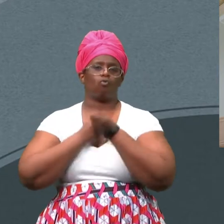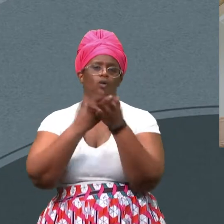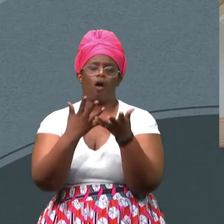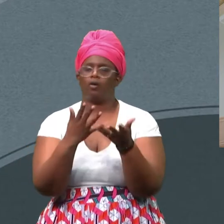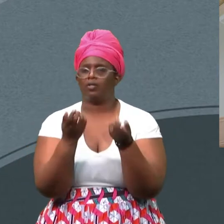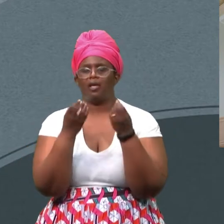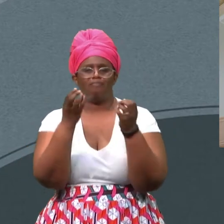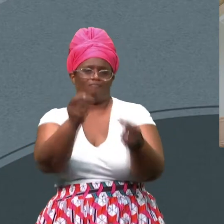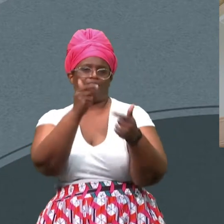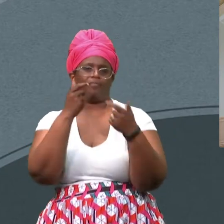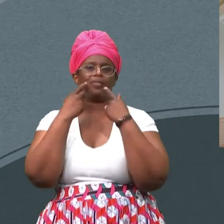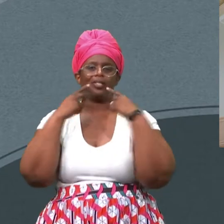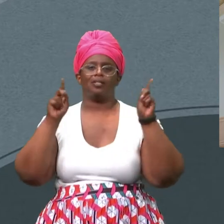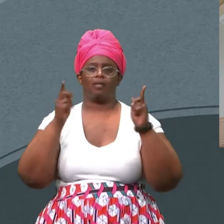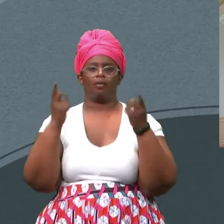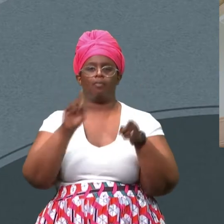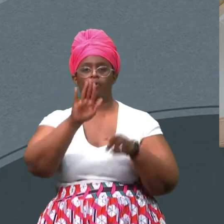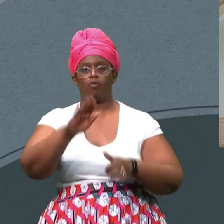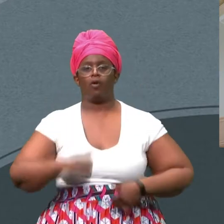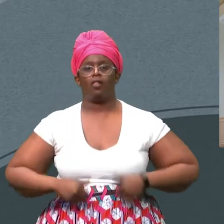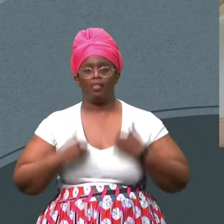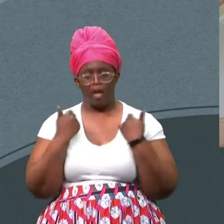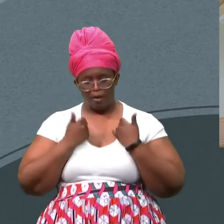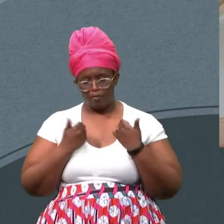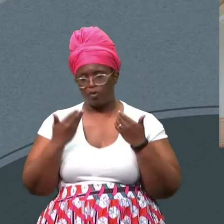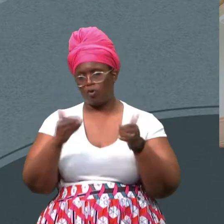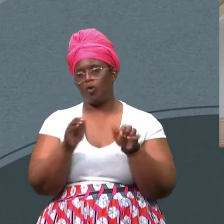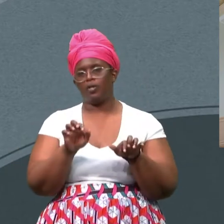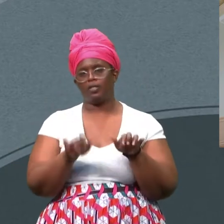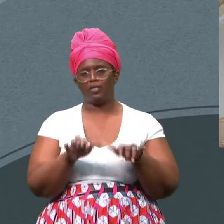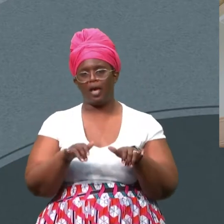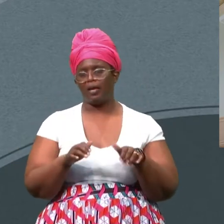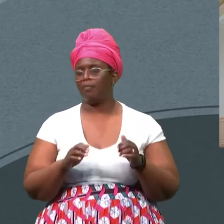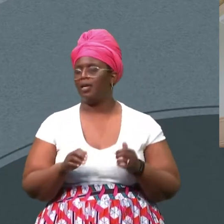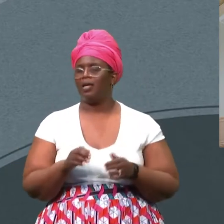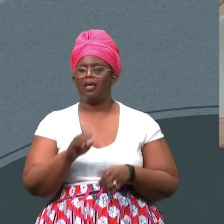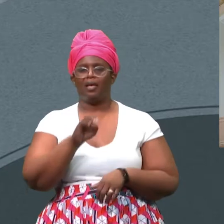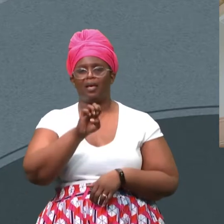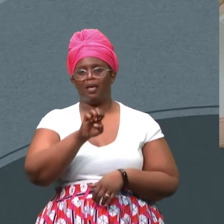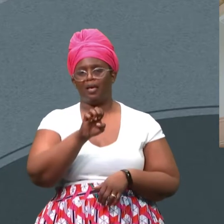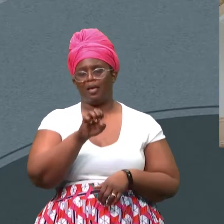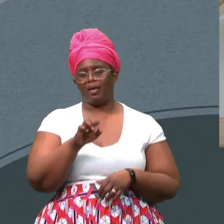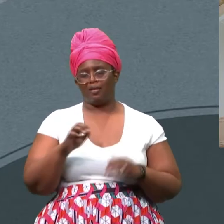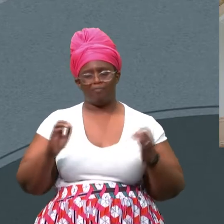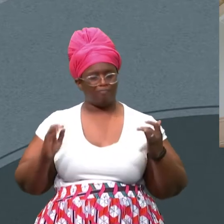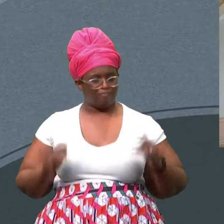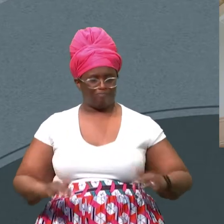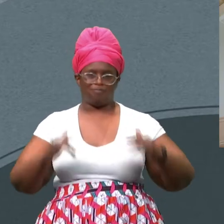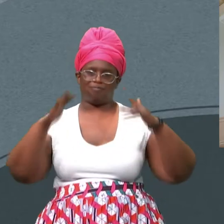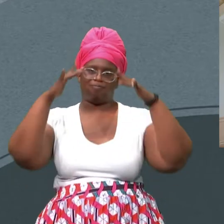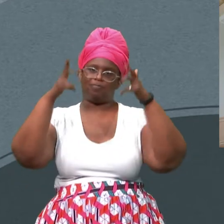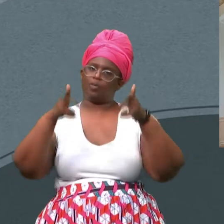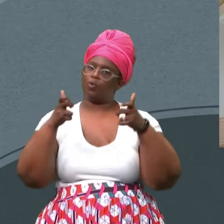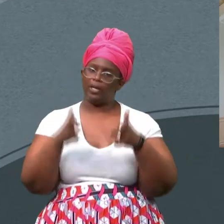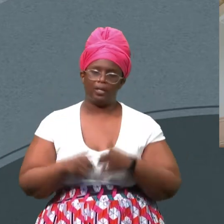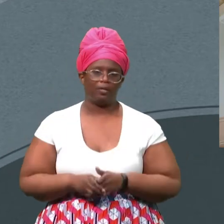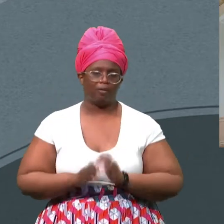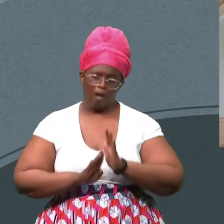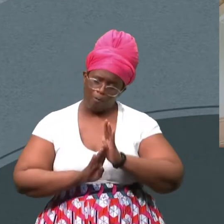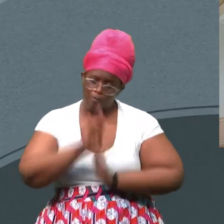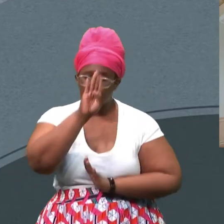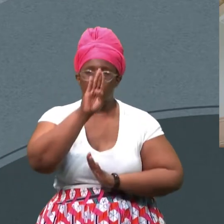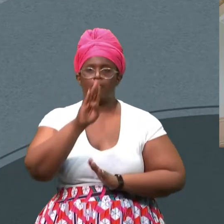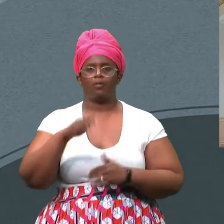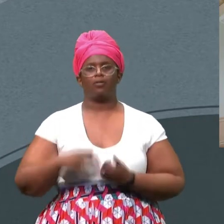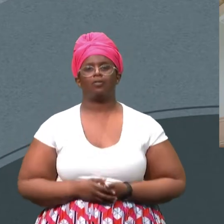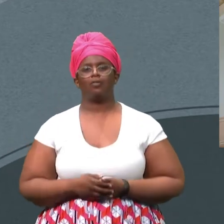your mind. Somebody shout and type in acceleration. That's why you ought to be leaping today. You ought